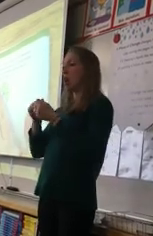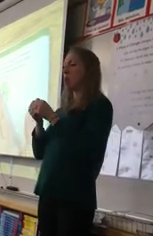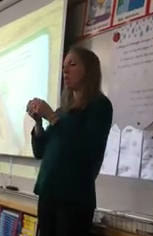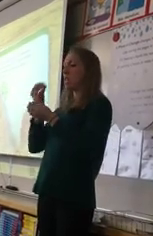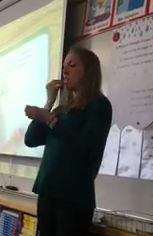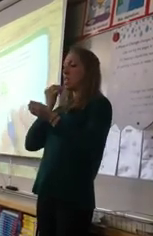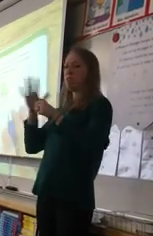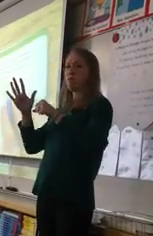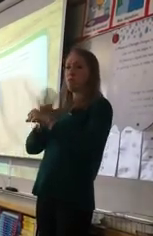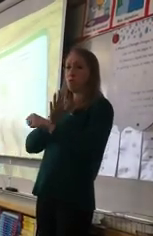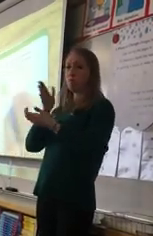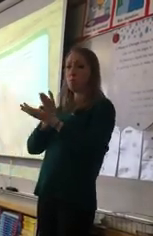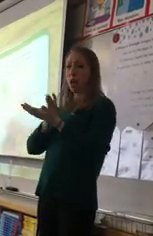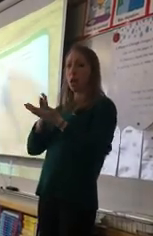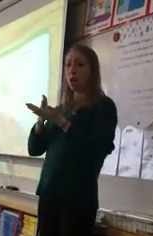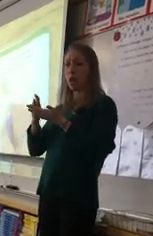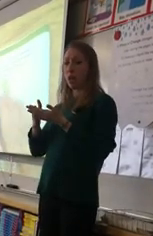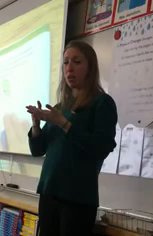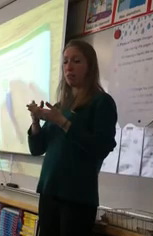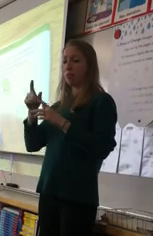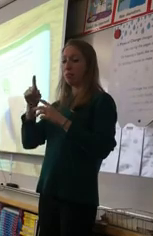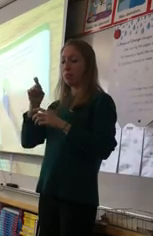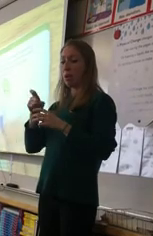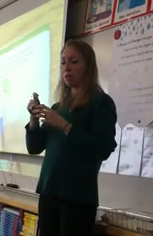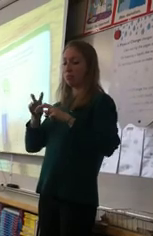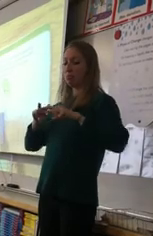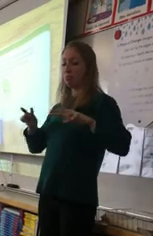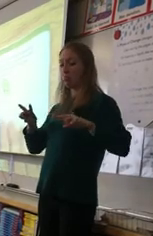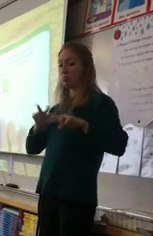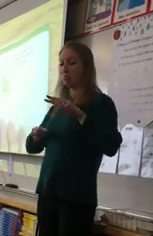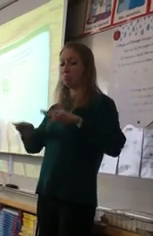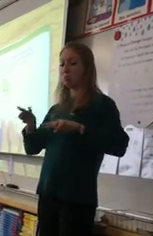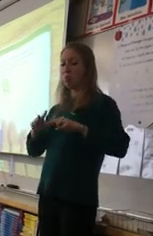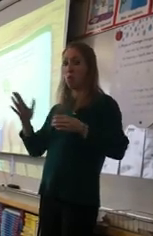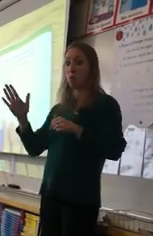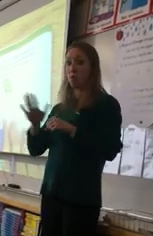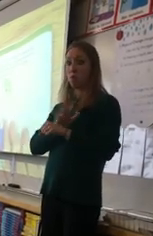pie, you have to look at the whole pie and see what 1/4 of it would be.